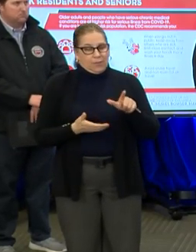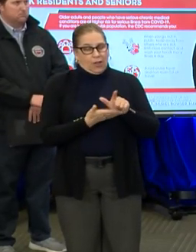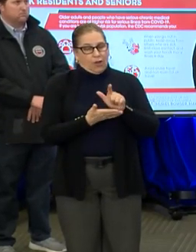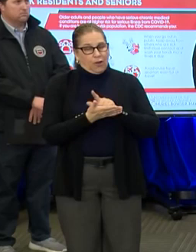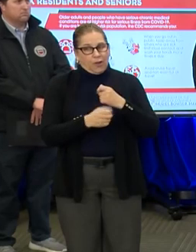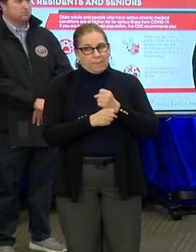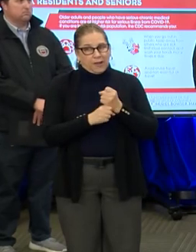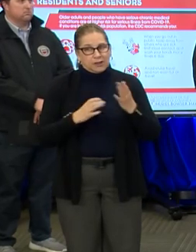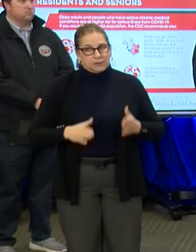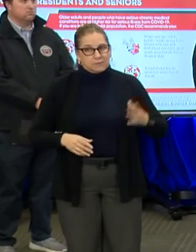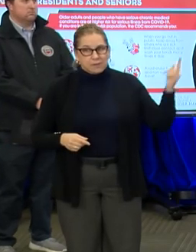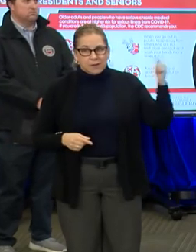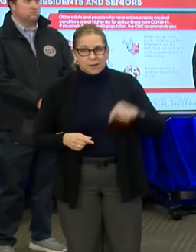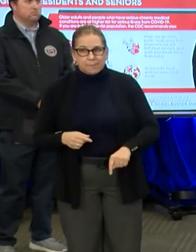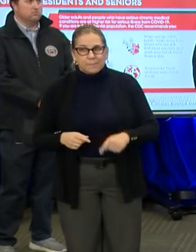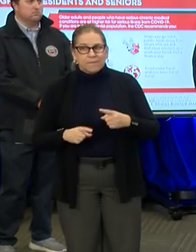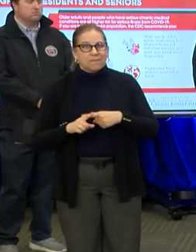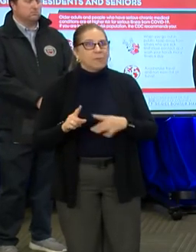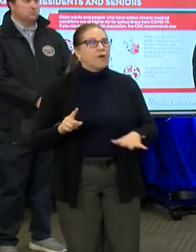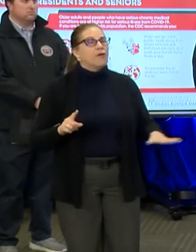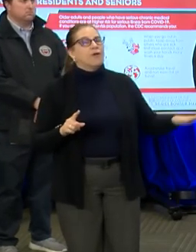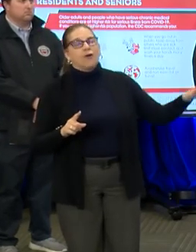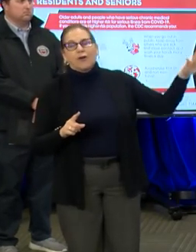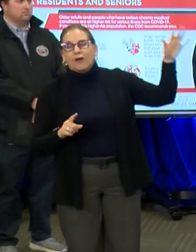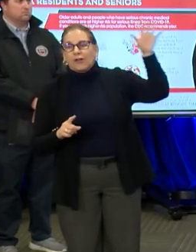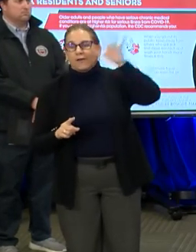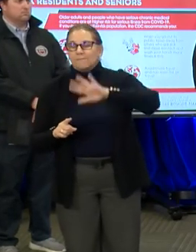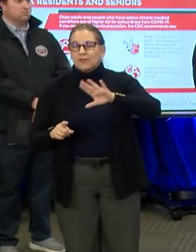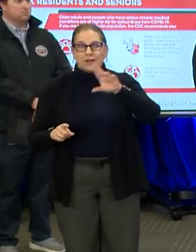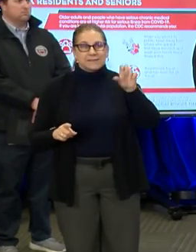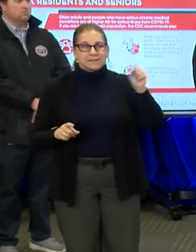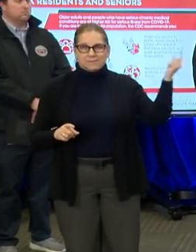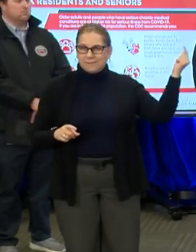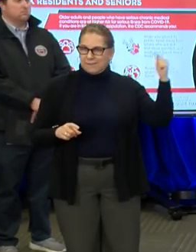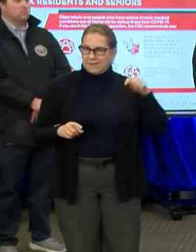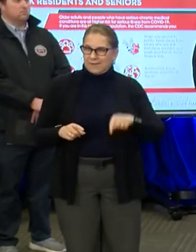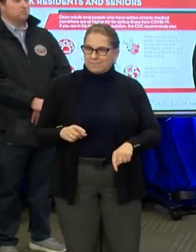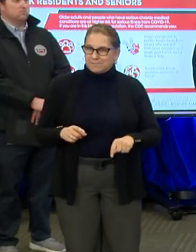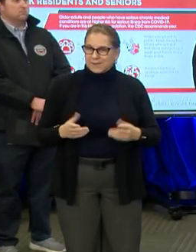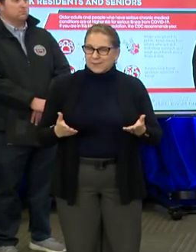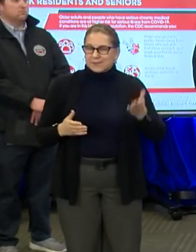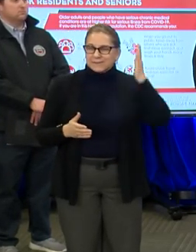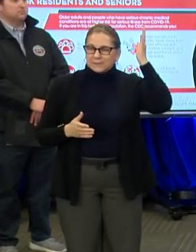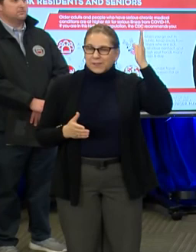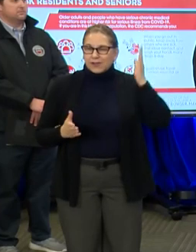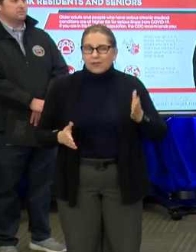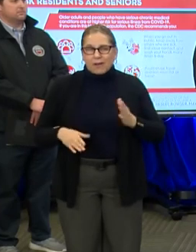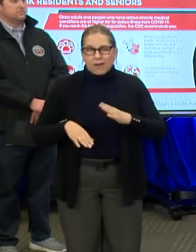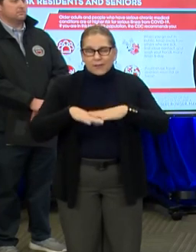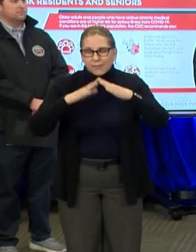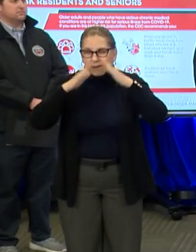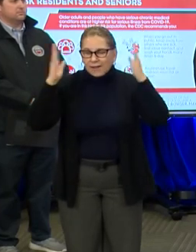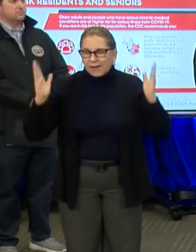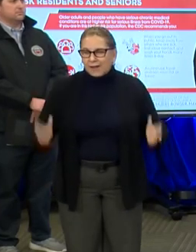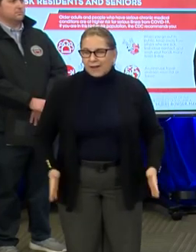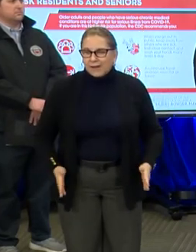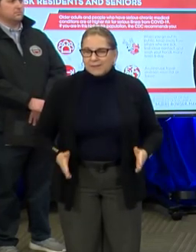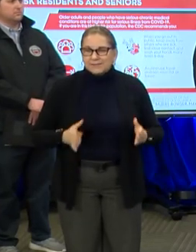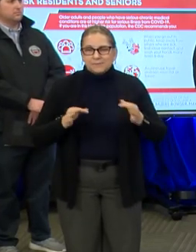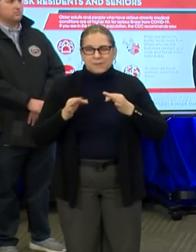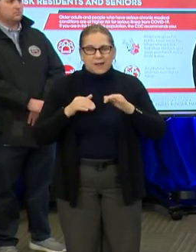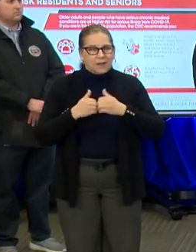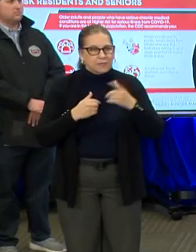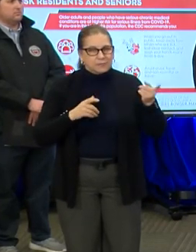the Speaker of the House, in terms of how she's handling operations at the Capitol, the National Park Service